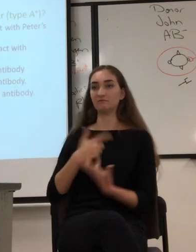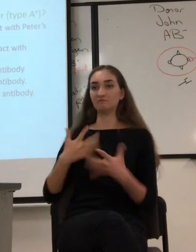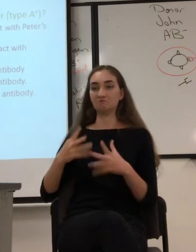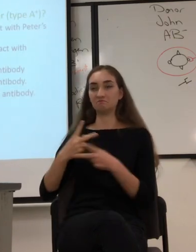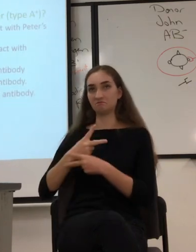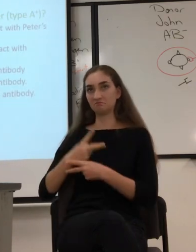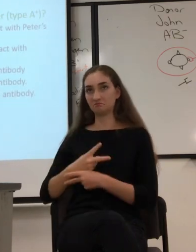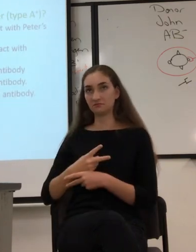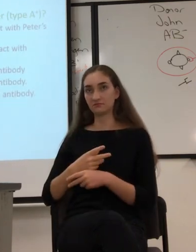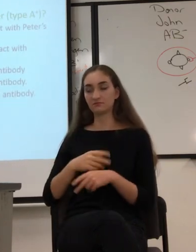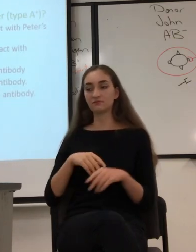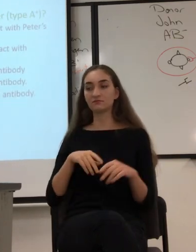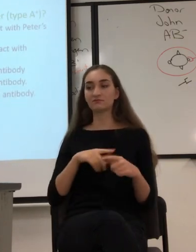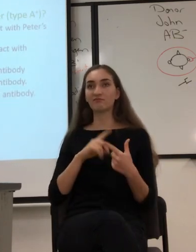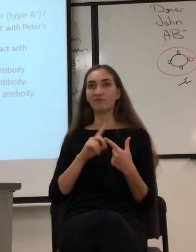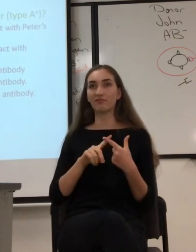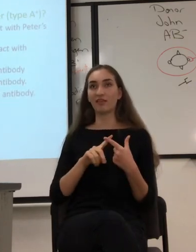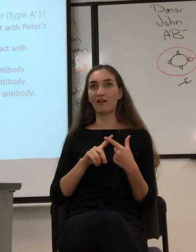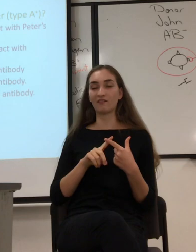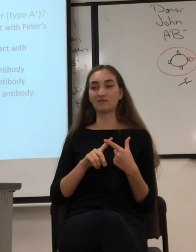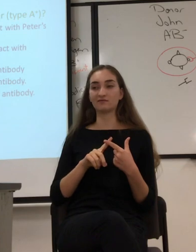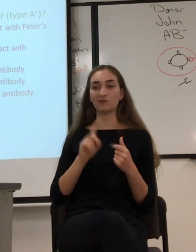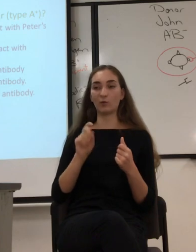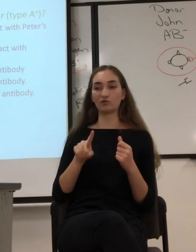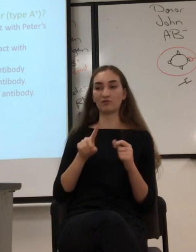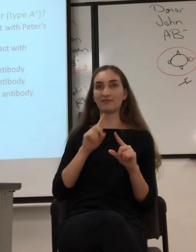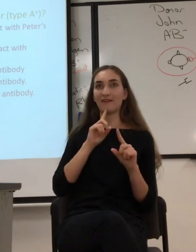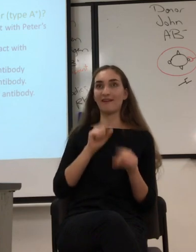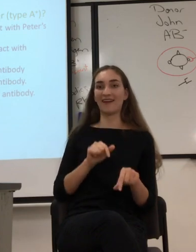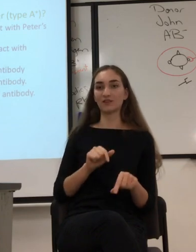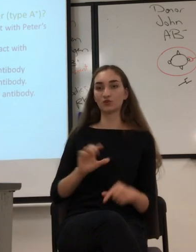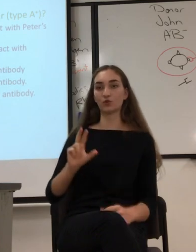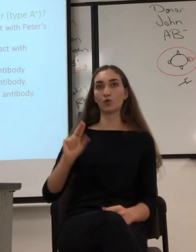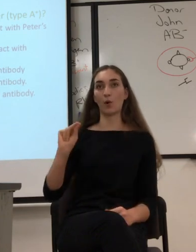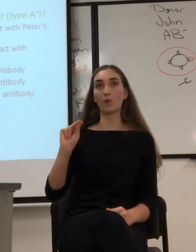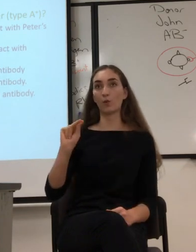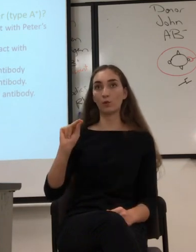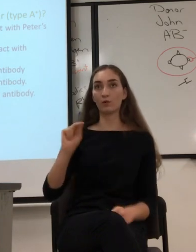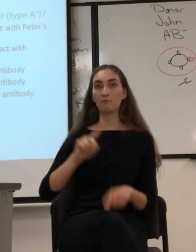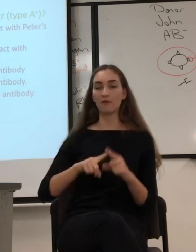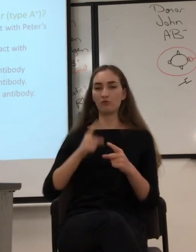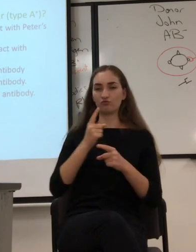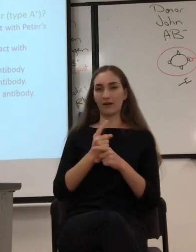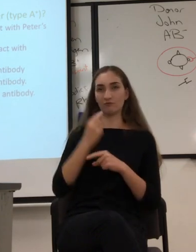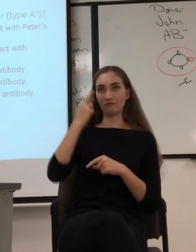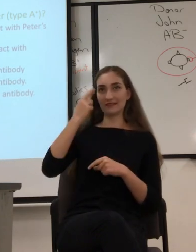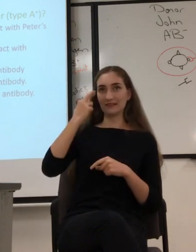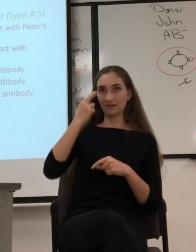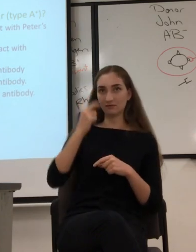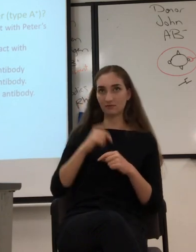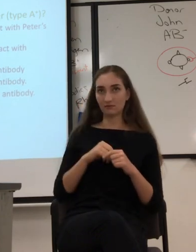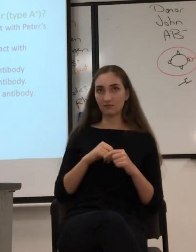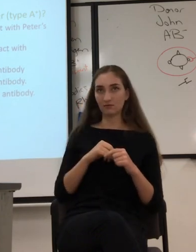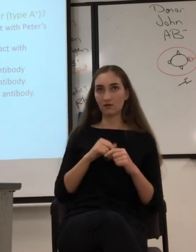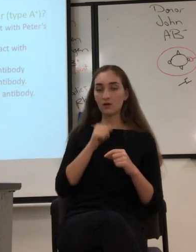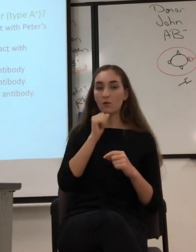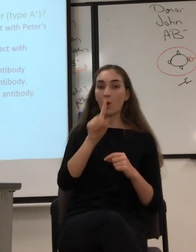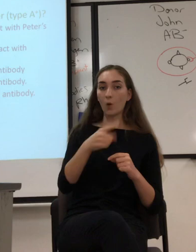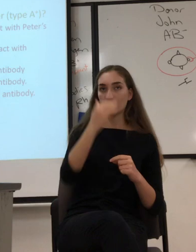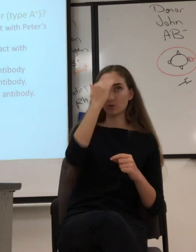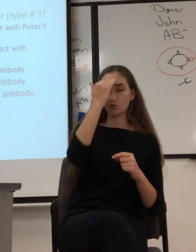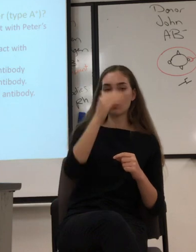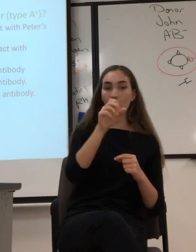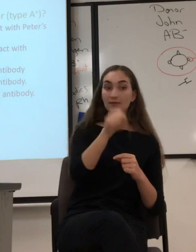And then answer the question, and the answer is going to be a no. But what's the correct reasoning? So not only do you have to know yes